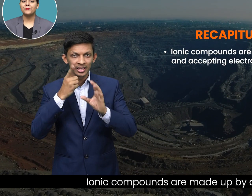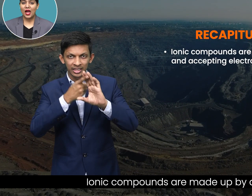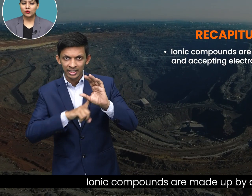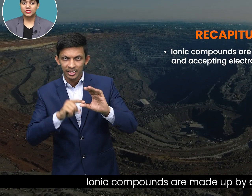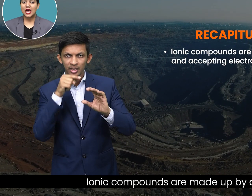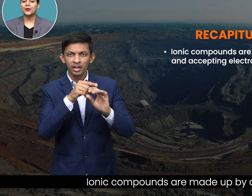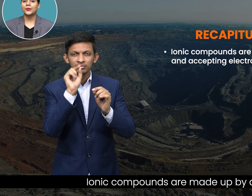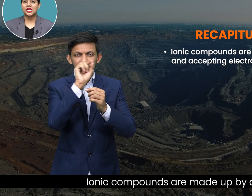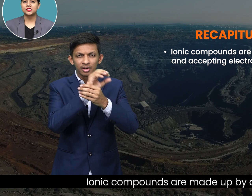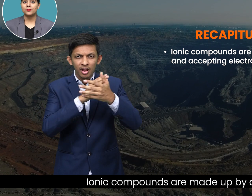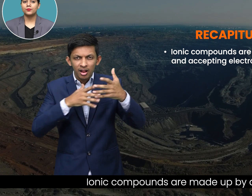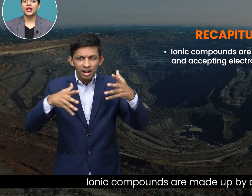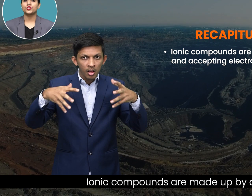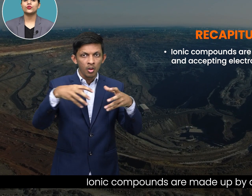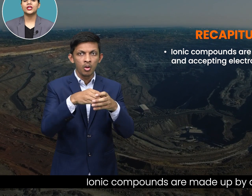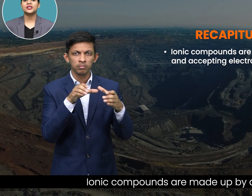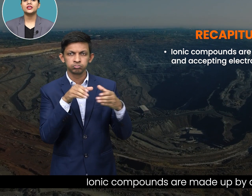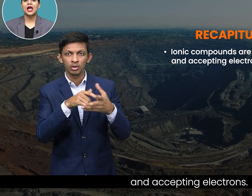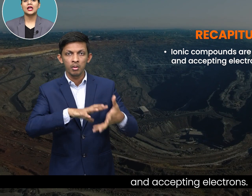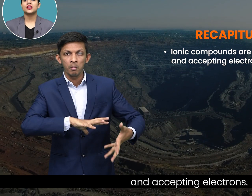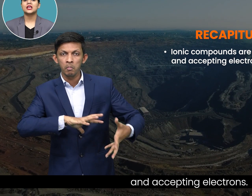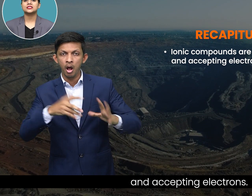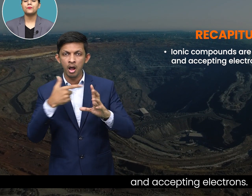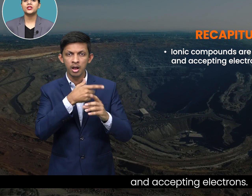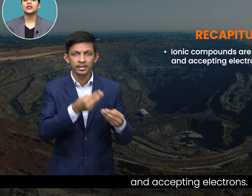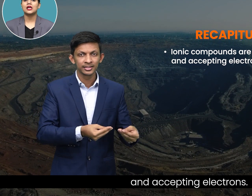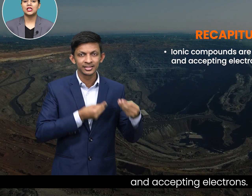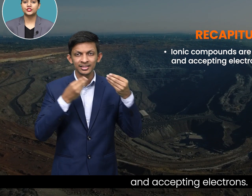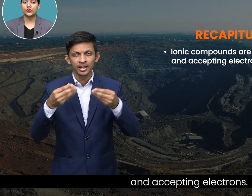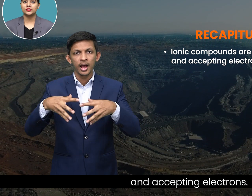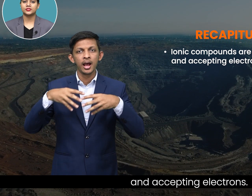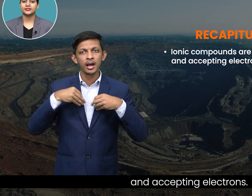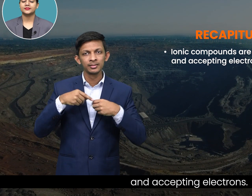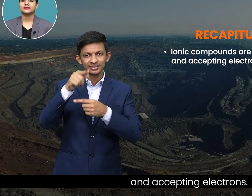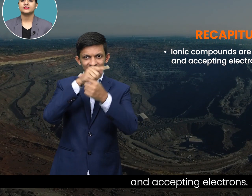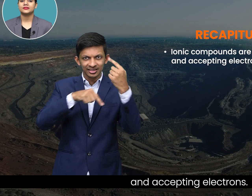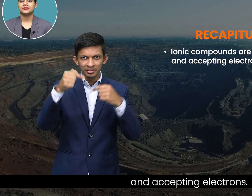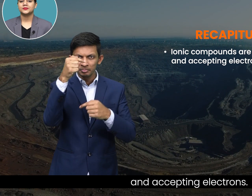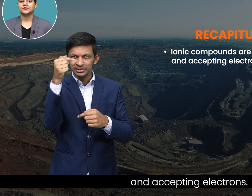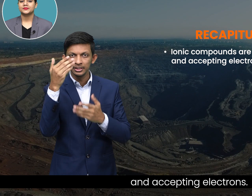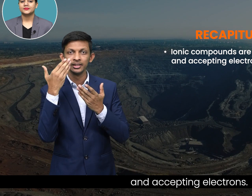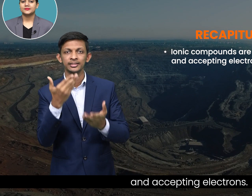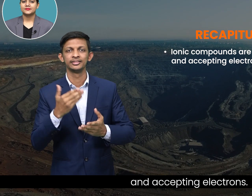Ionic compounds are made up by donating and accepting electrons.